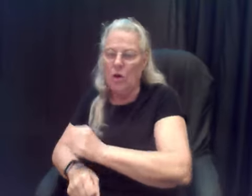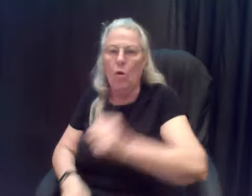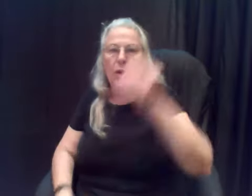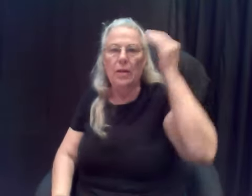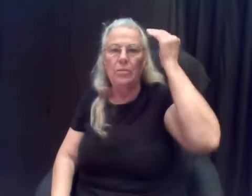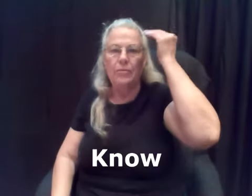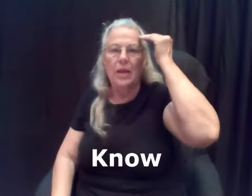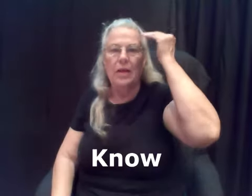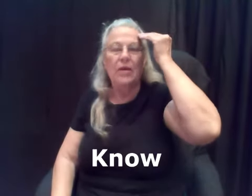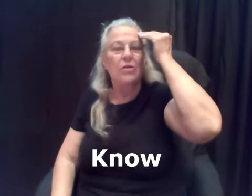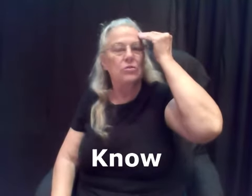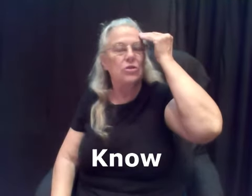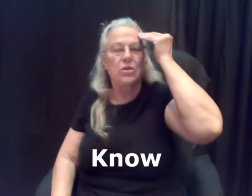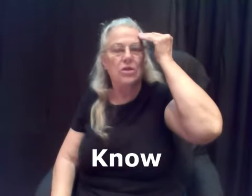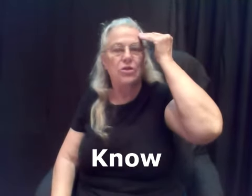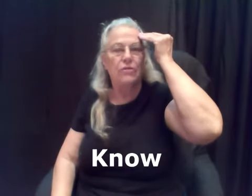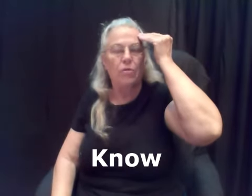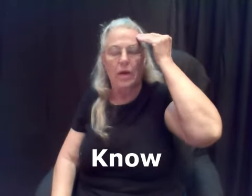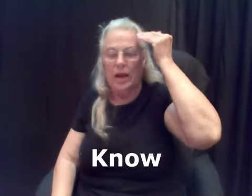Knowing, and there you just touch your forehead.